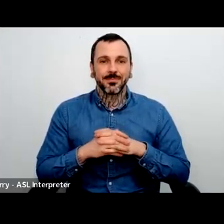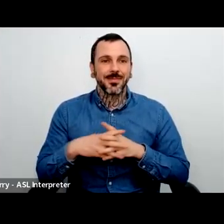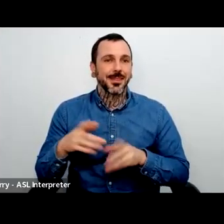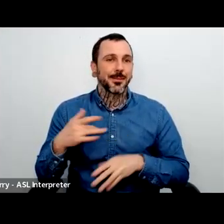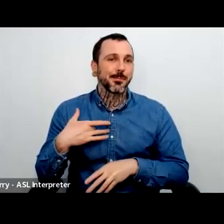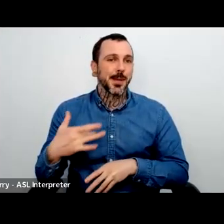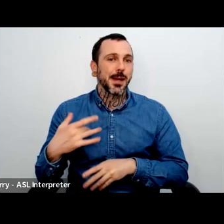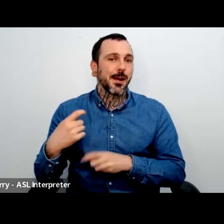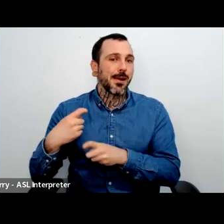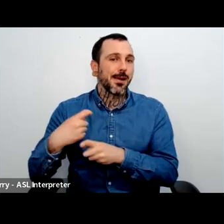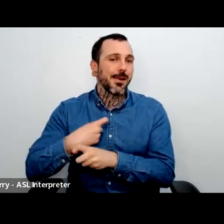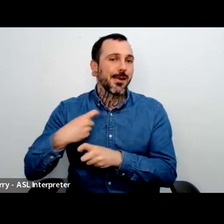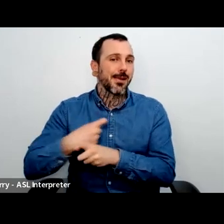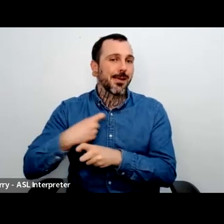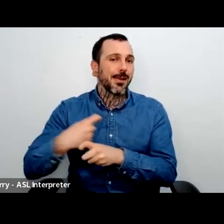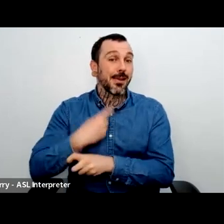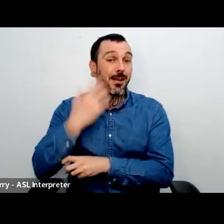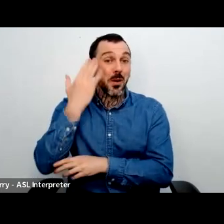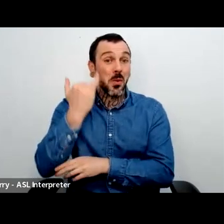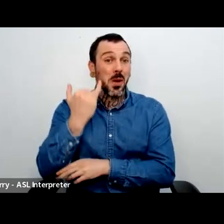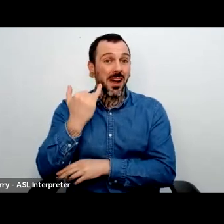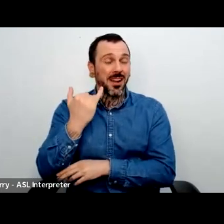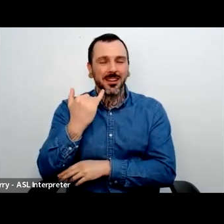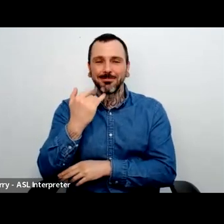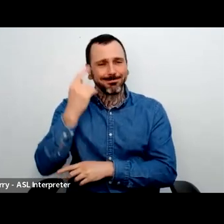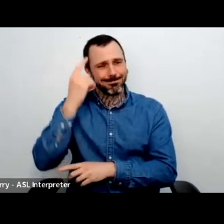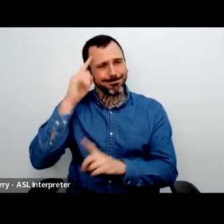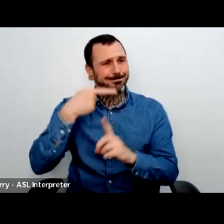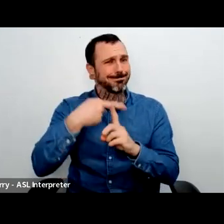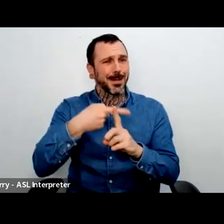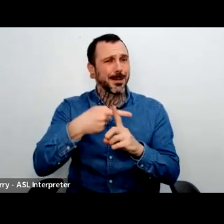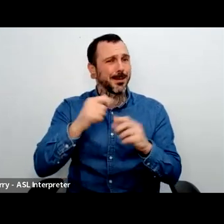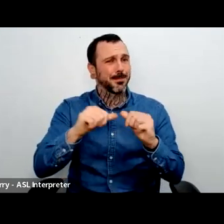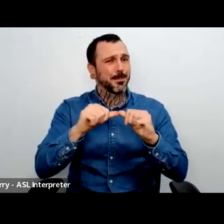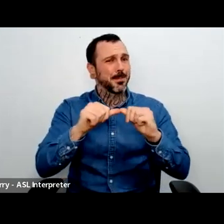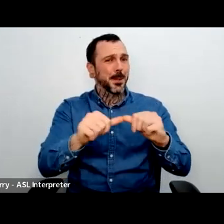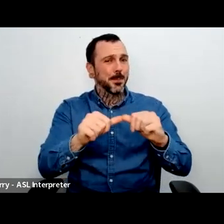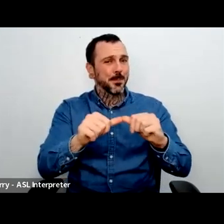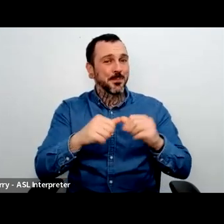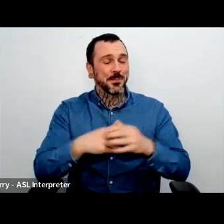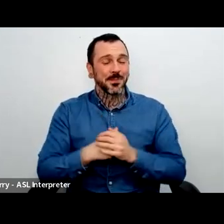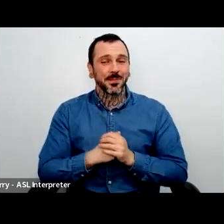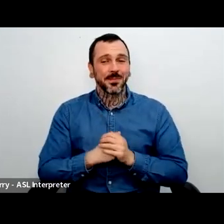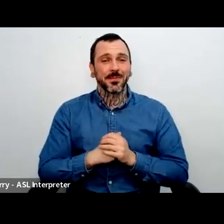optimistic, and I will admit that